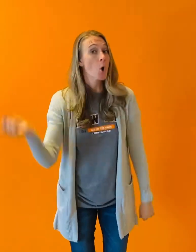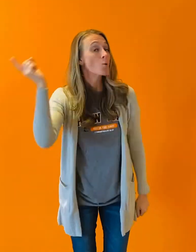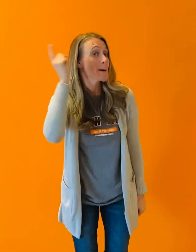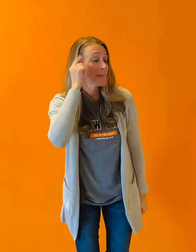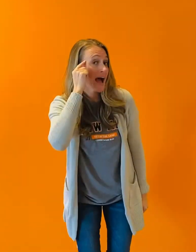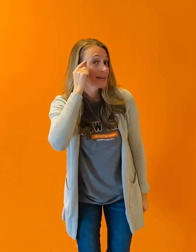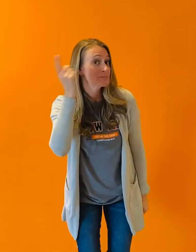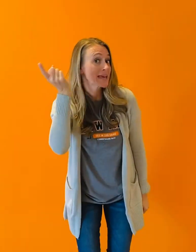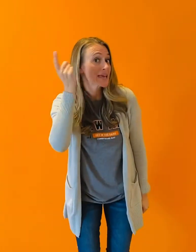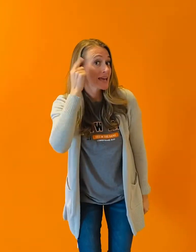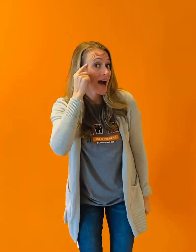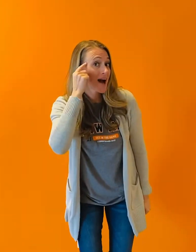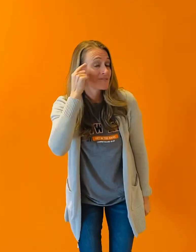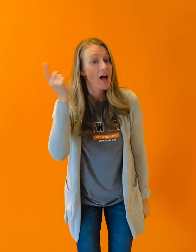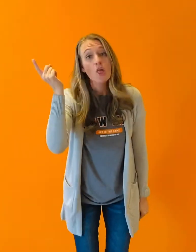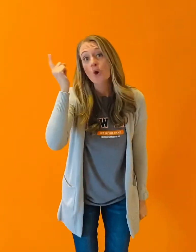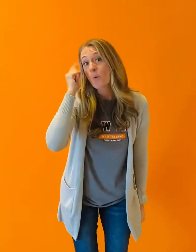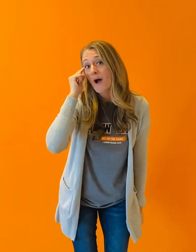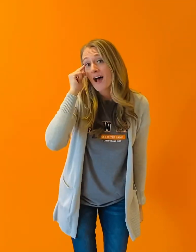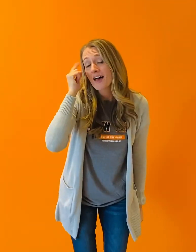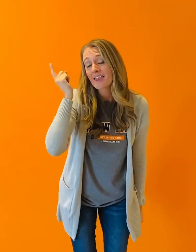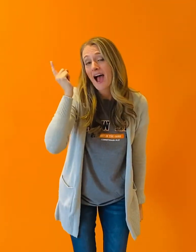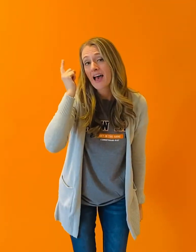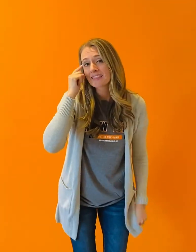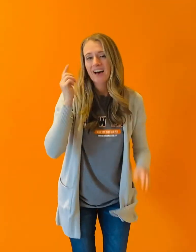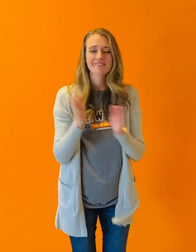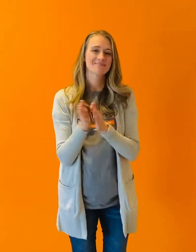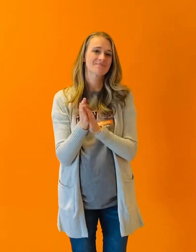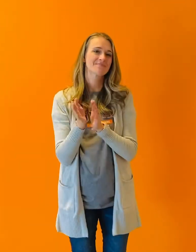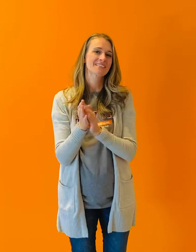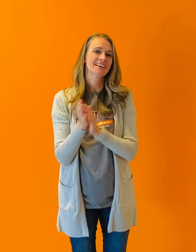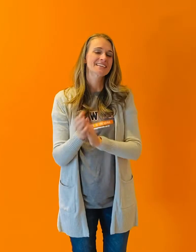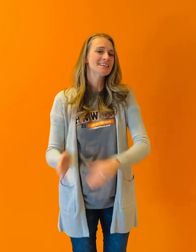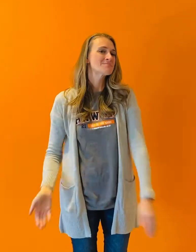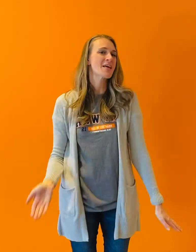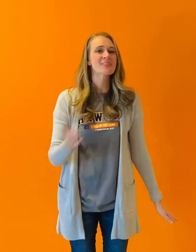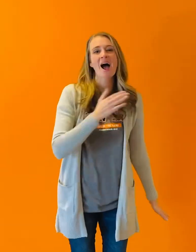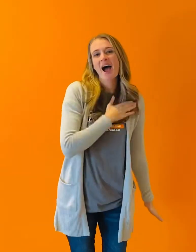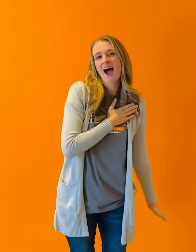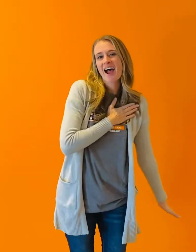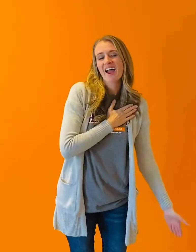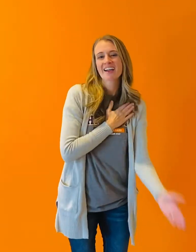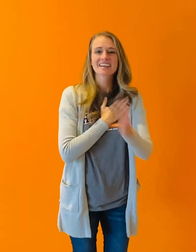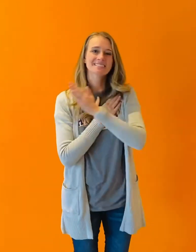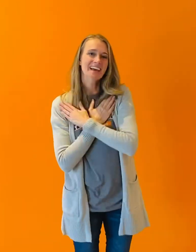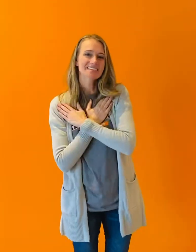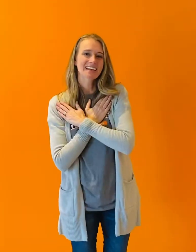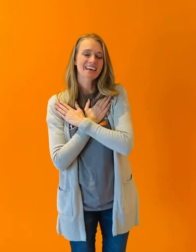Find the one I love Deep in the heart of Texas